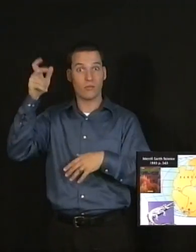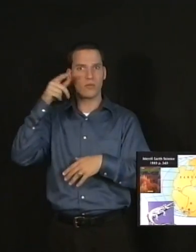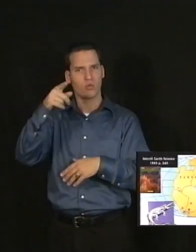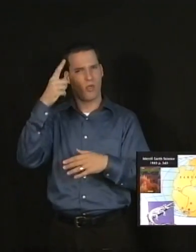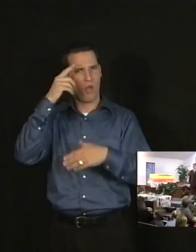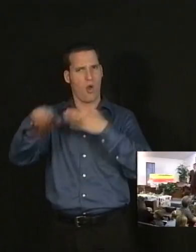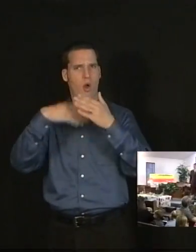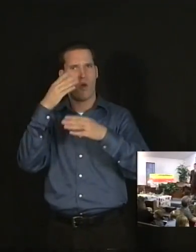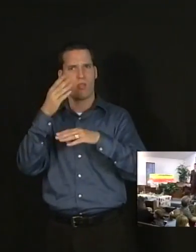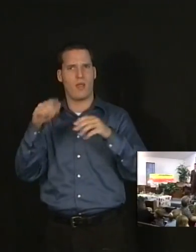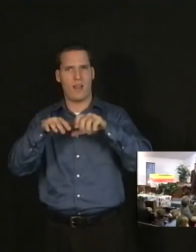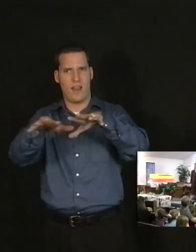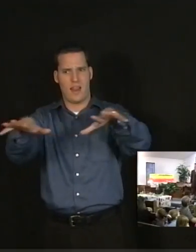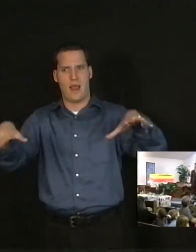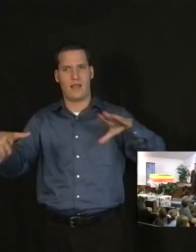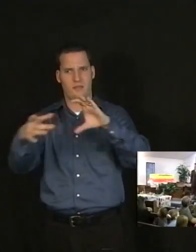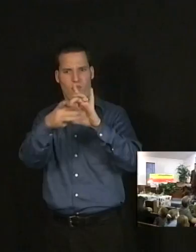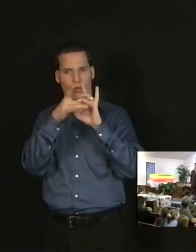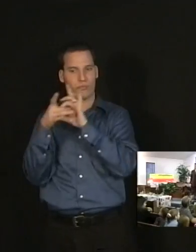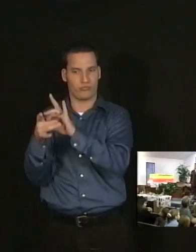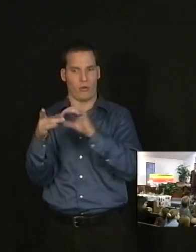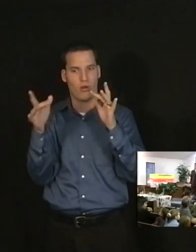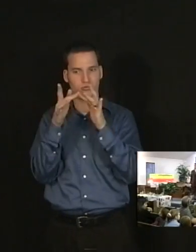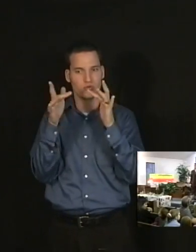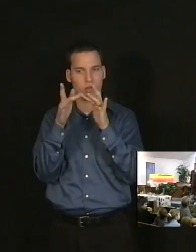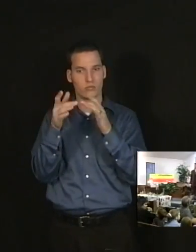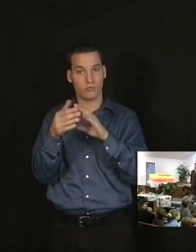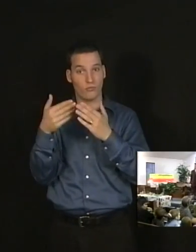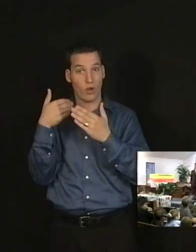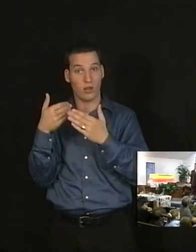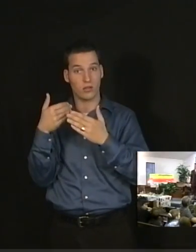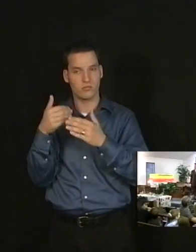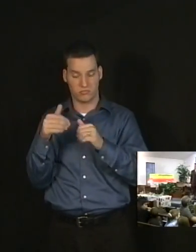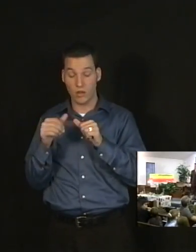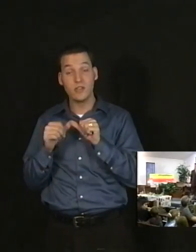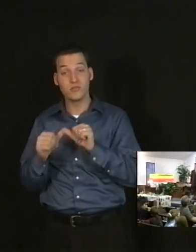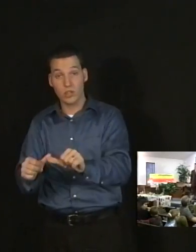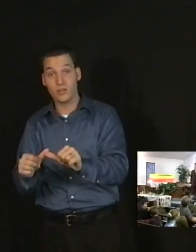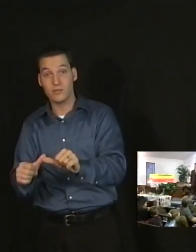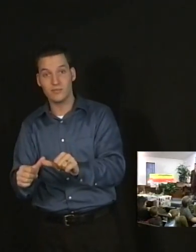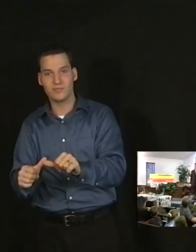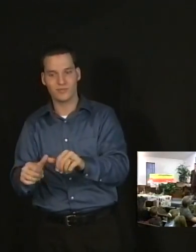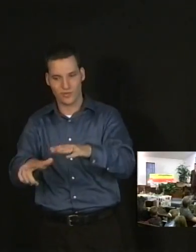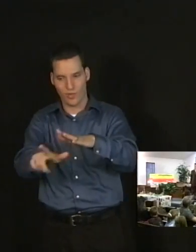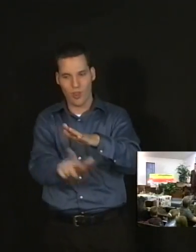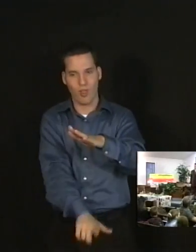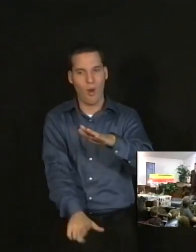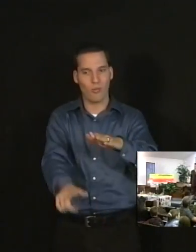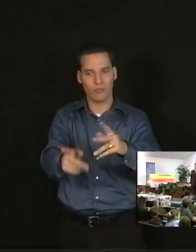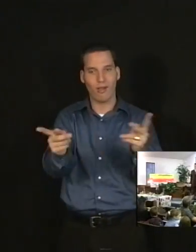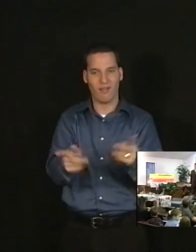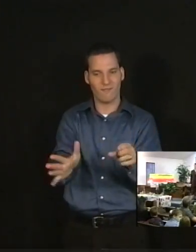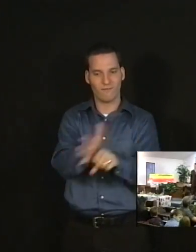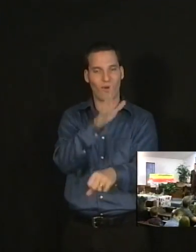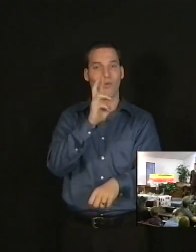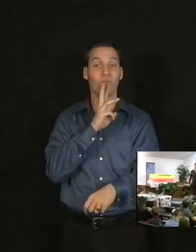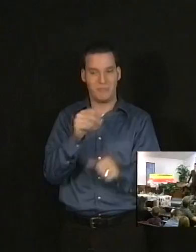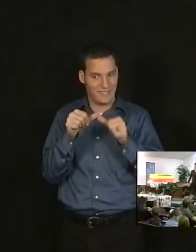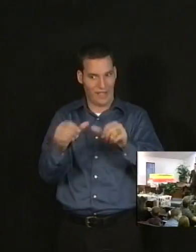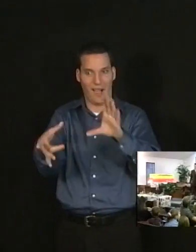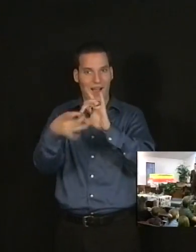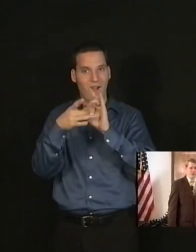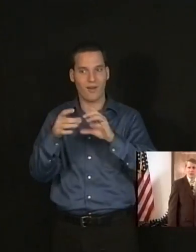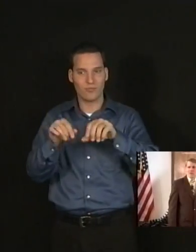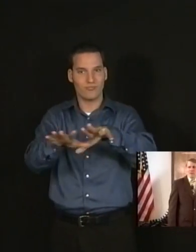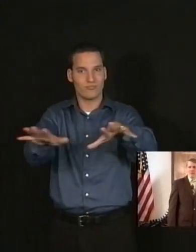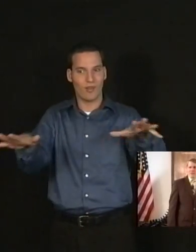fit together? Used to touch each other? I said, well, they still are. Just the low places are full of water. I mean, the continents are still